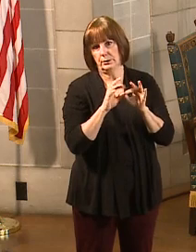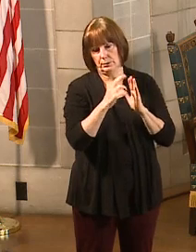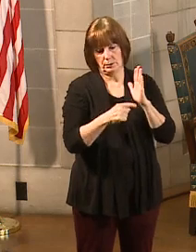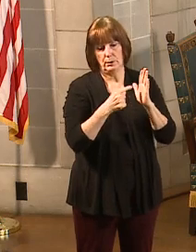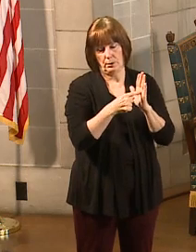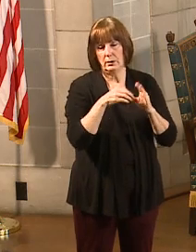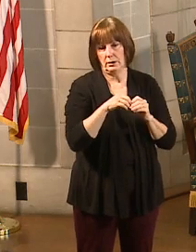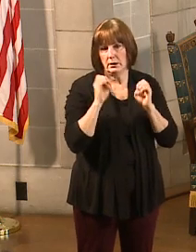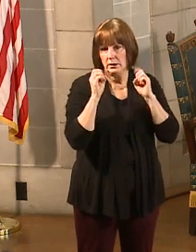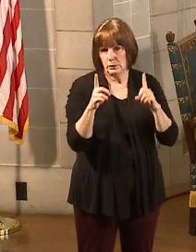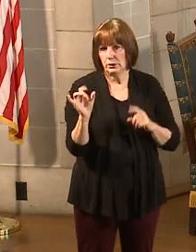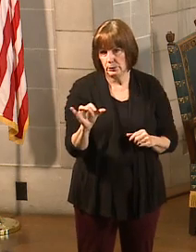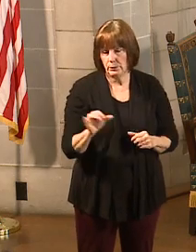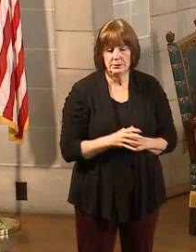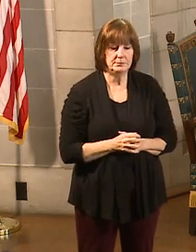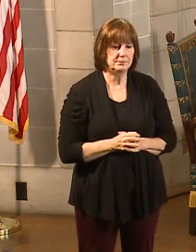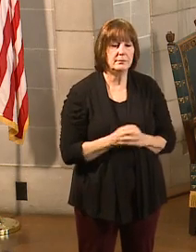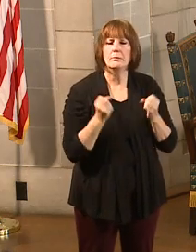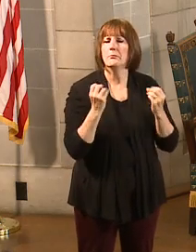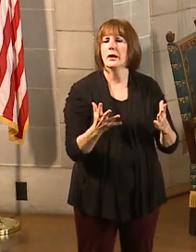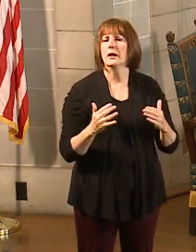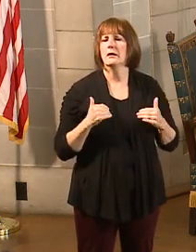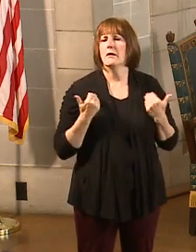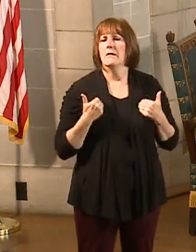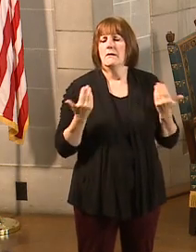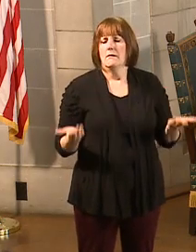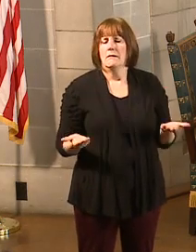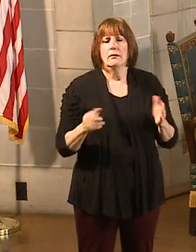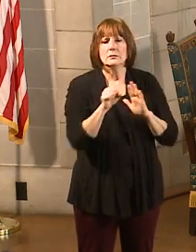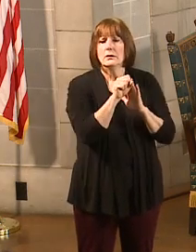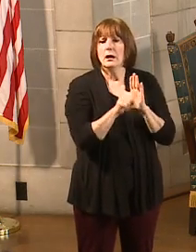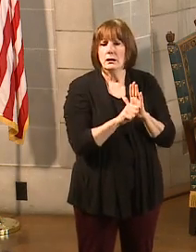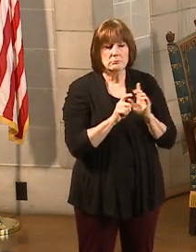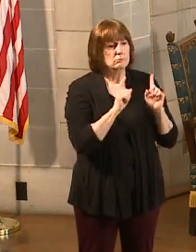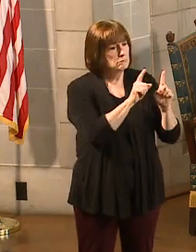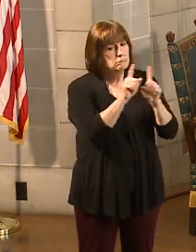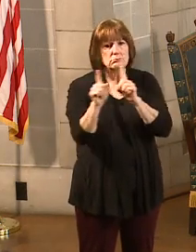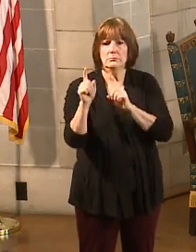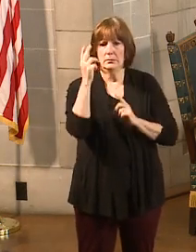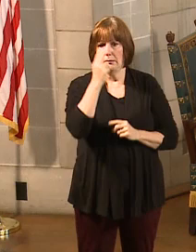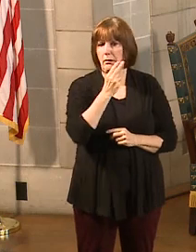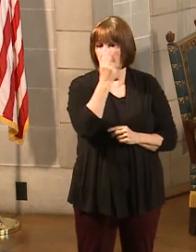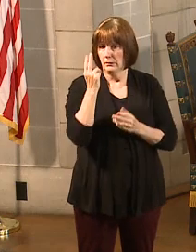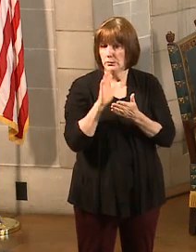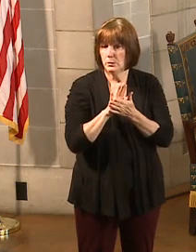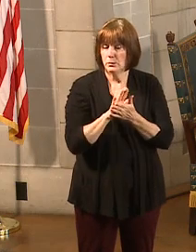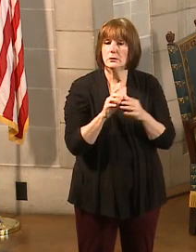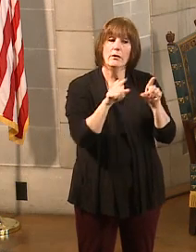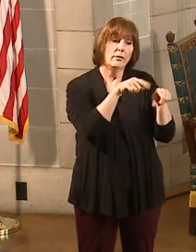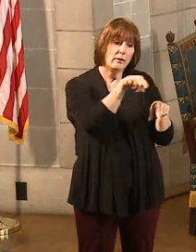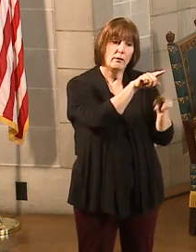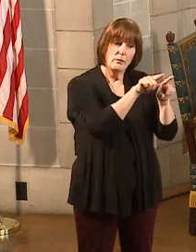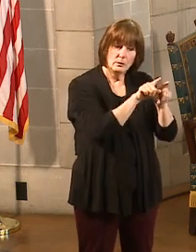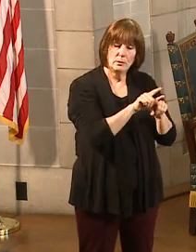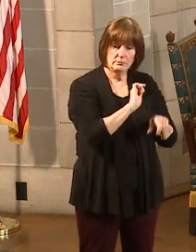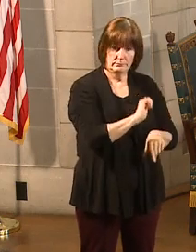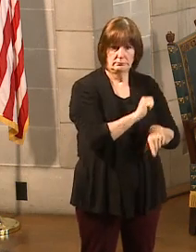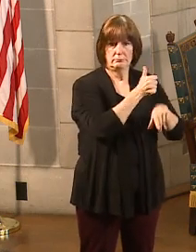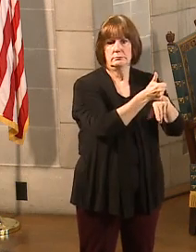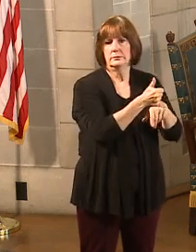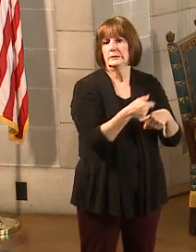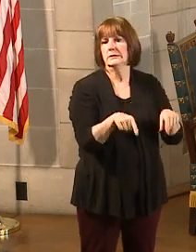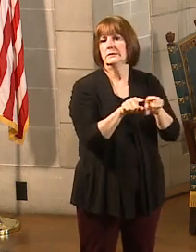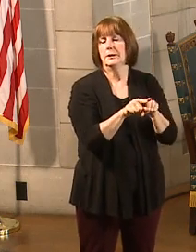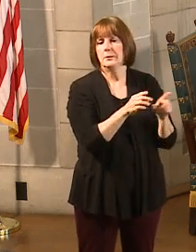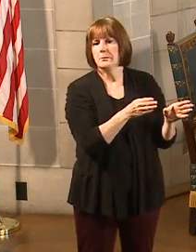well. Lots of young people here in our state go to those Catholic schools, and the Catholic schools are also implementing the same sorts of plans